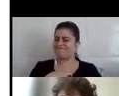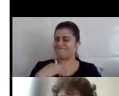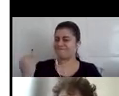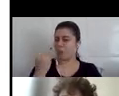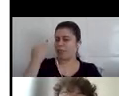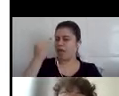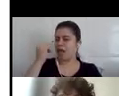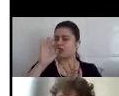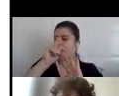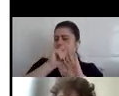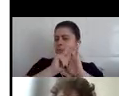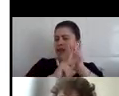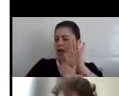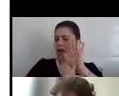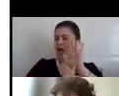case during